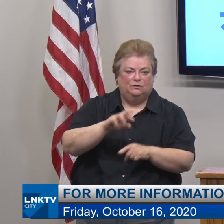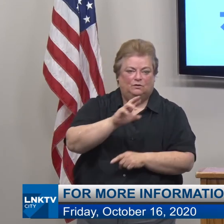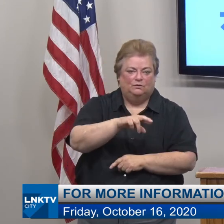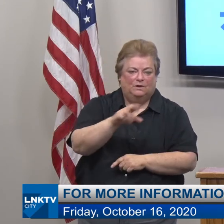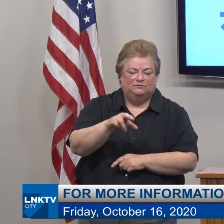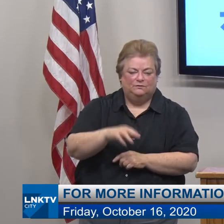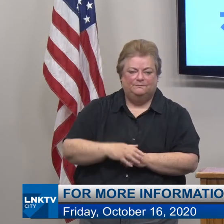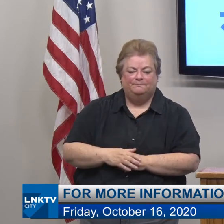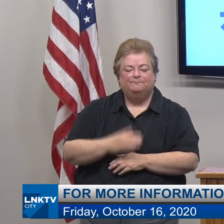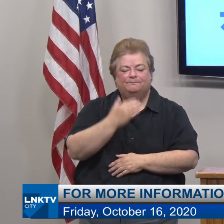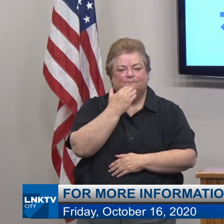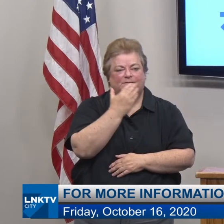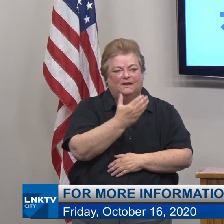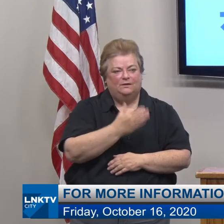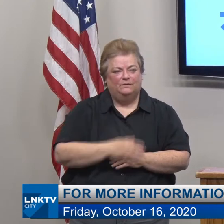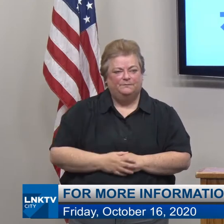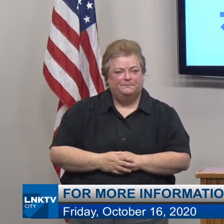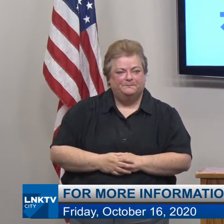Thank you.